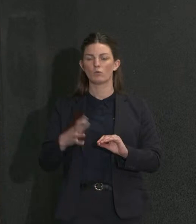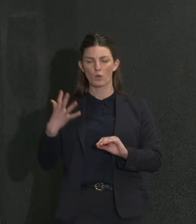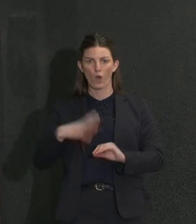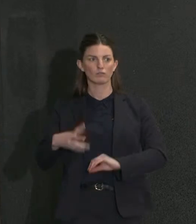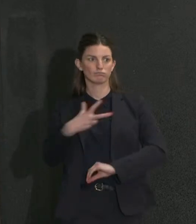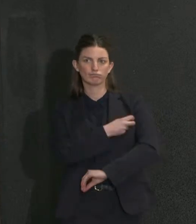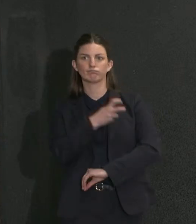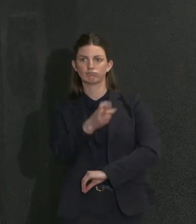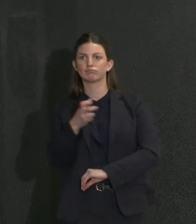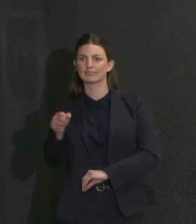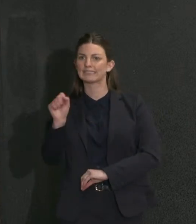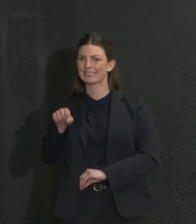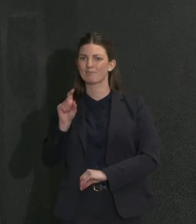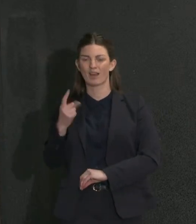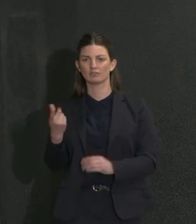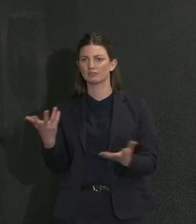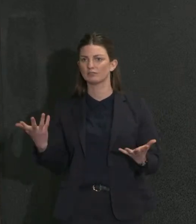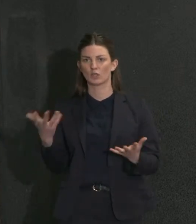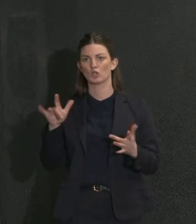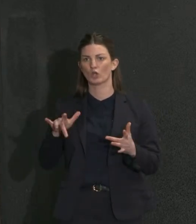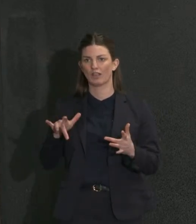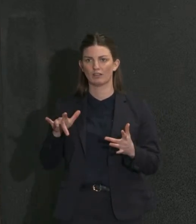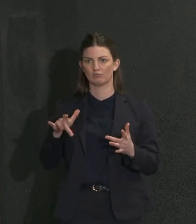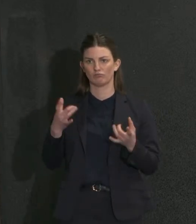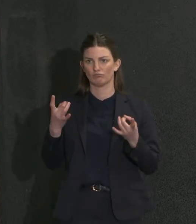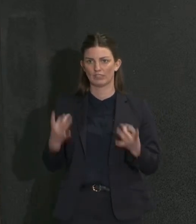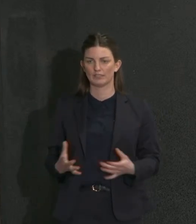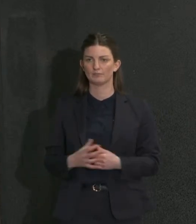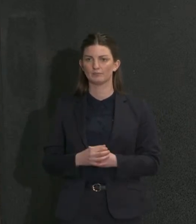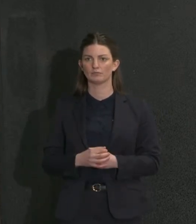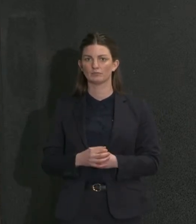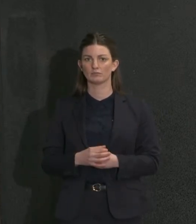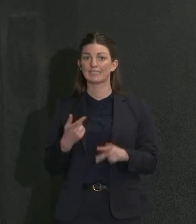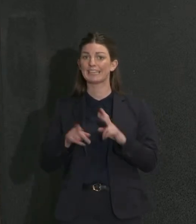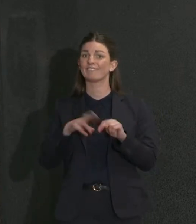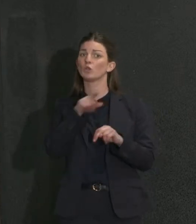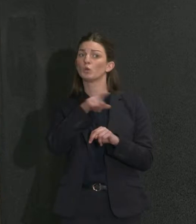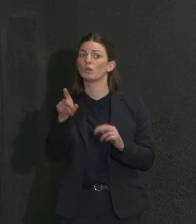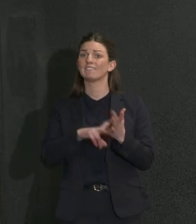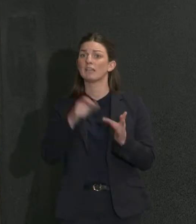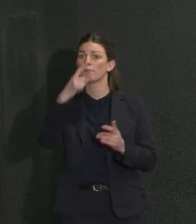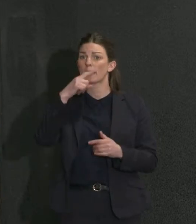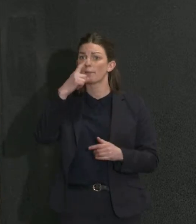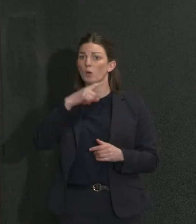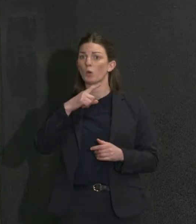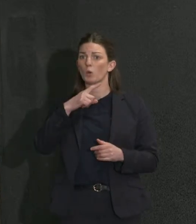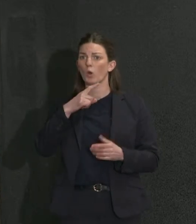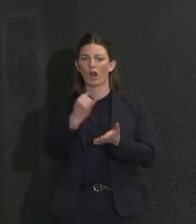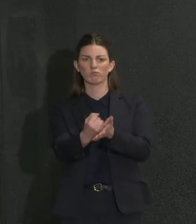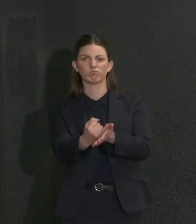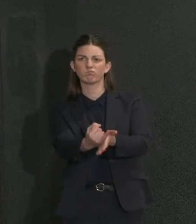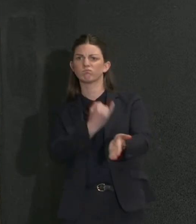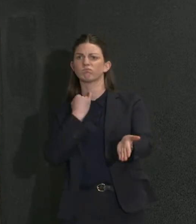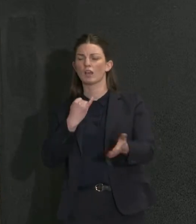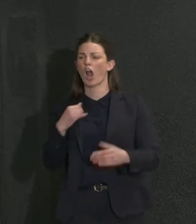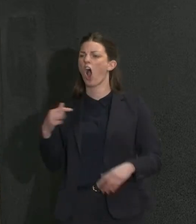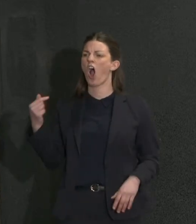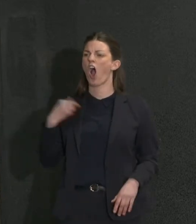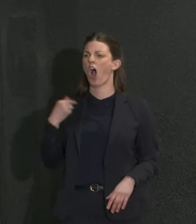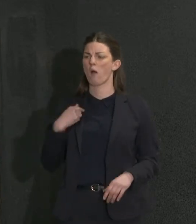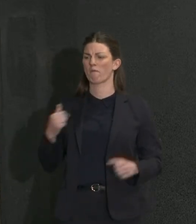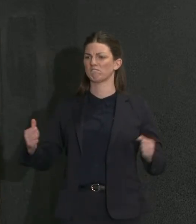system. The final point from me, if any Victorian is unconvinced by that and comes to a conclusion, oh, well, I'm fit and healthy, I won't get